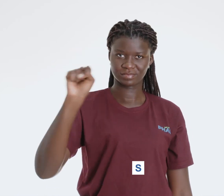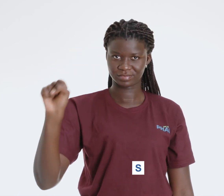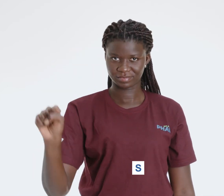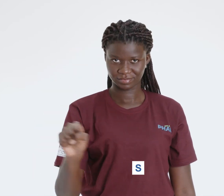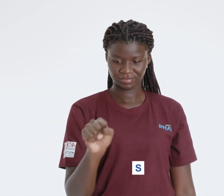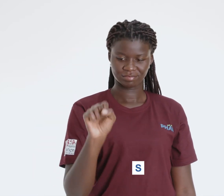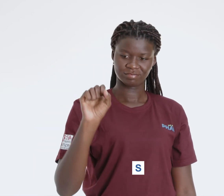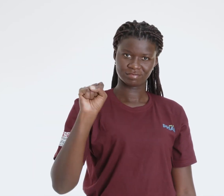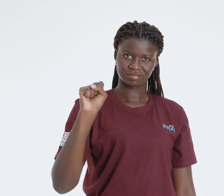S,